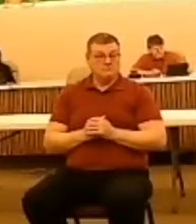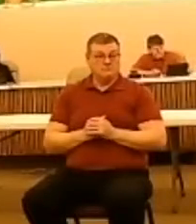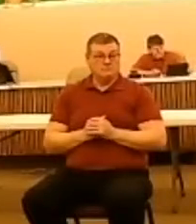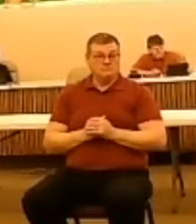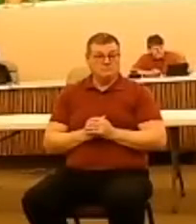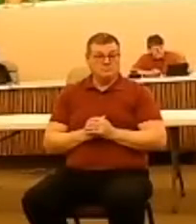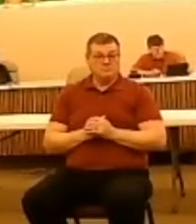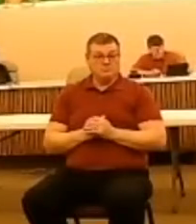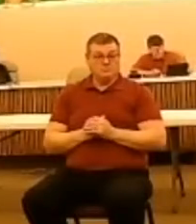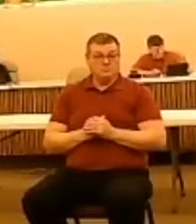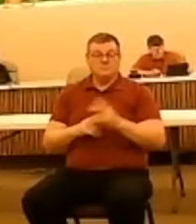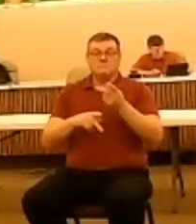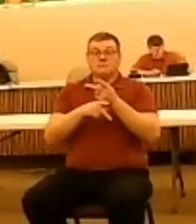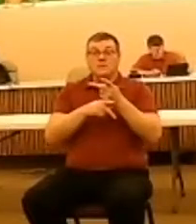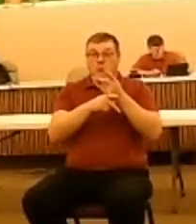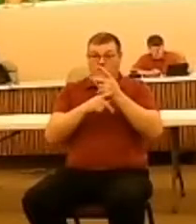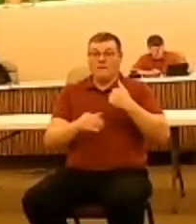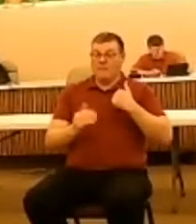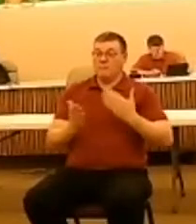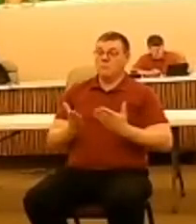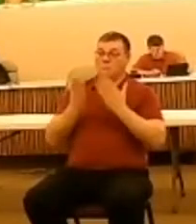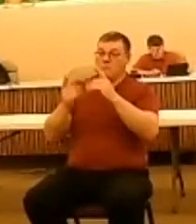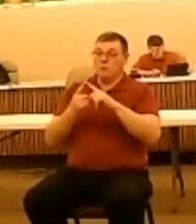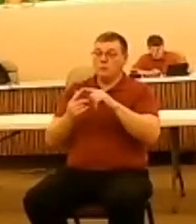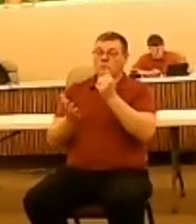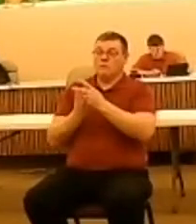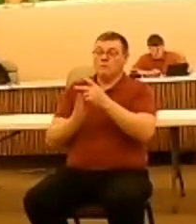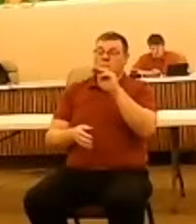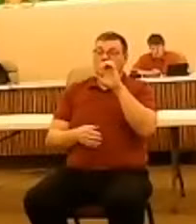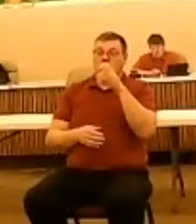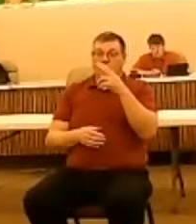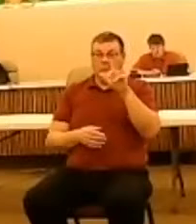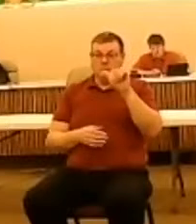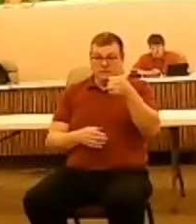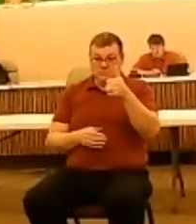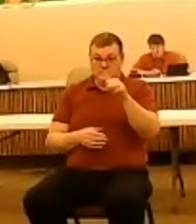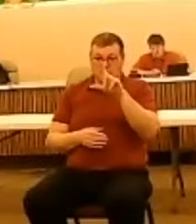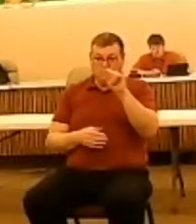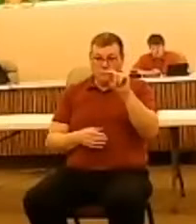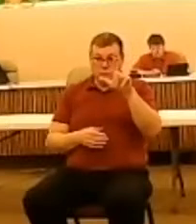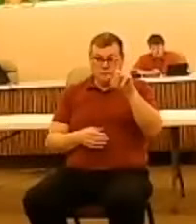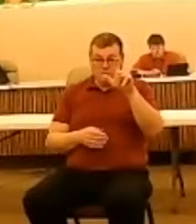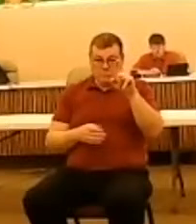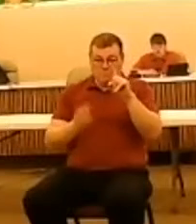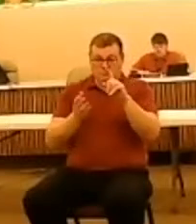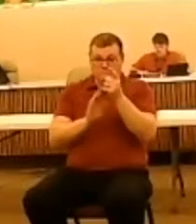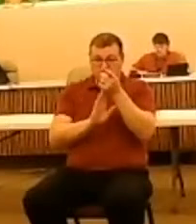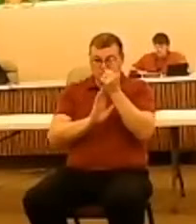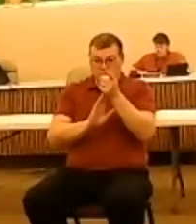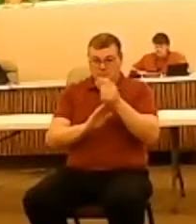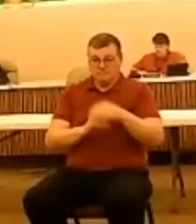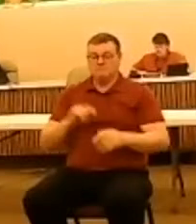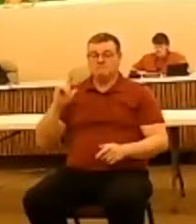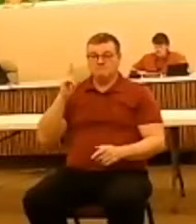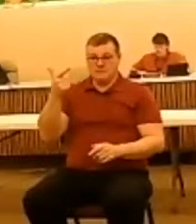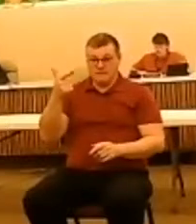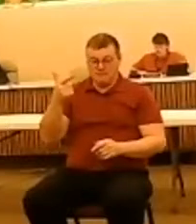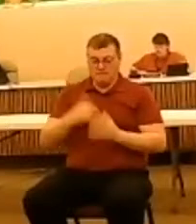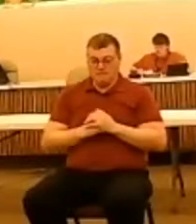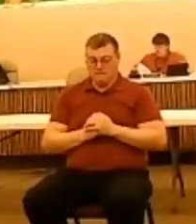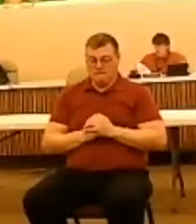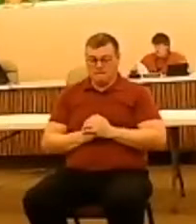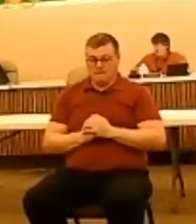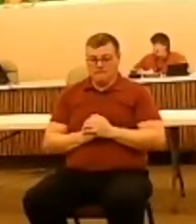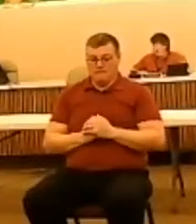That's me. Mr. Supervisor, I make a motion to approve the March 10th, 2021 minutes. Second.